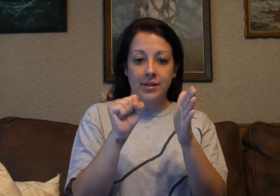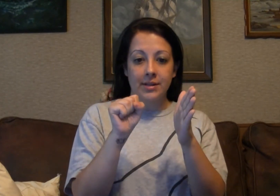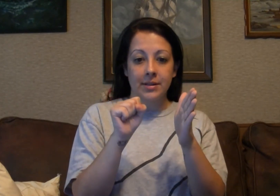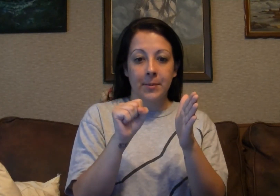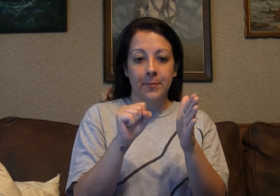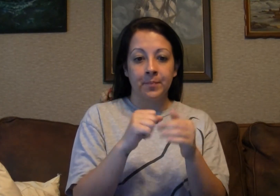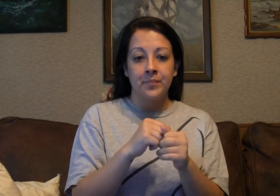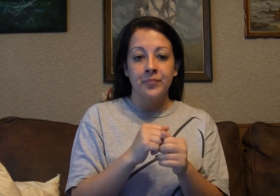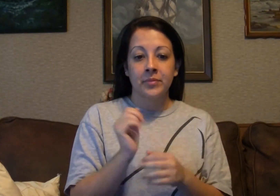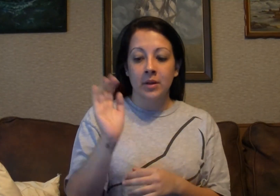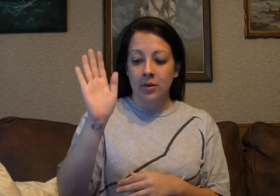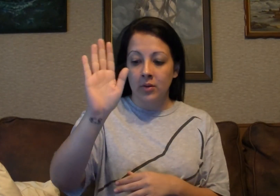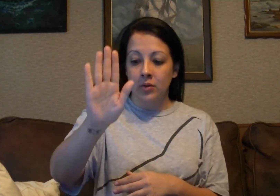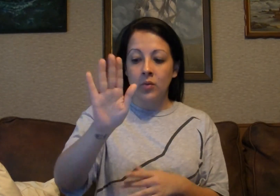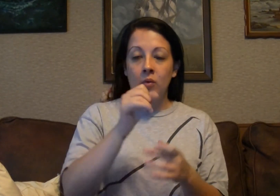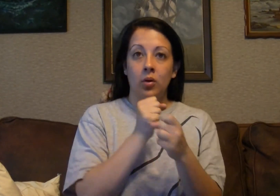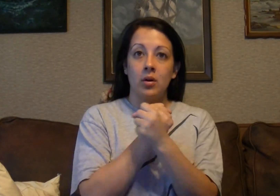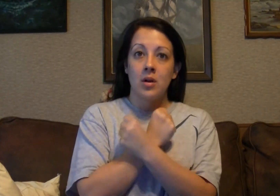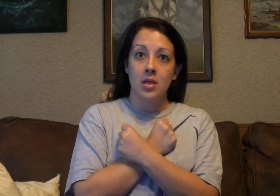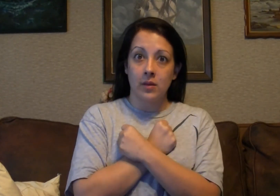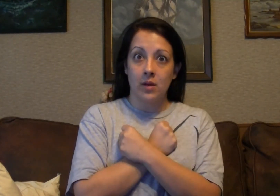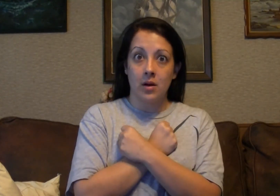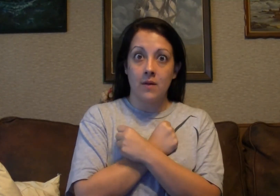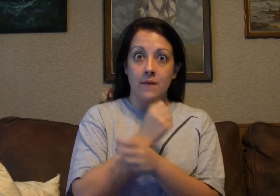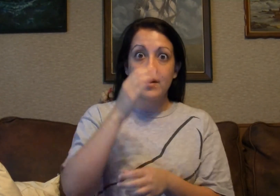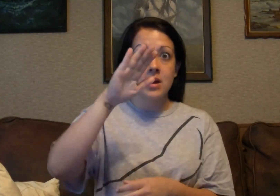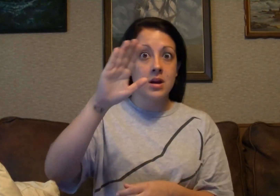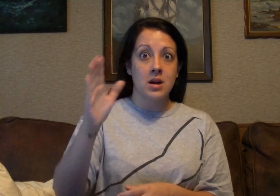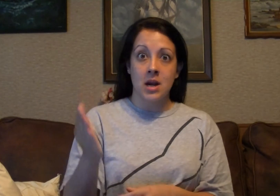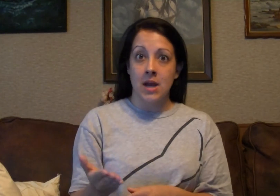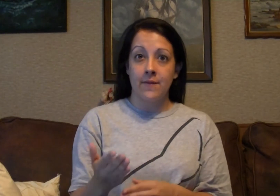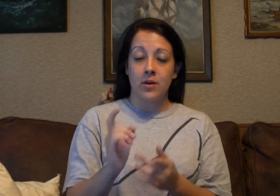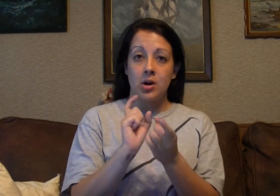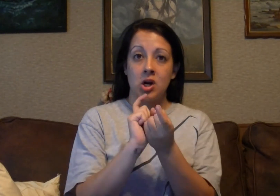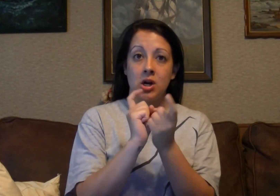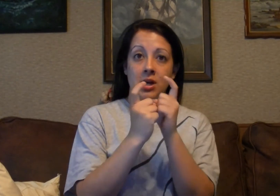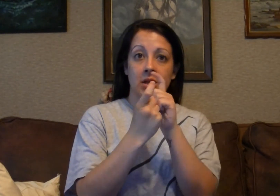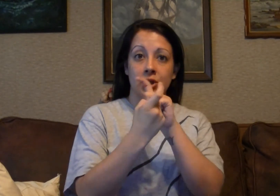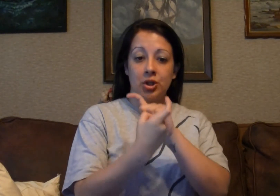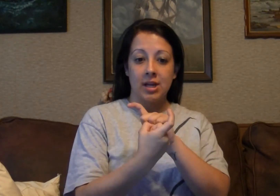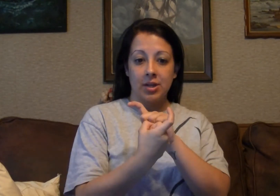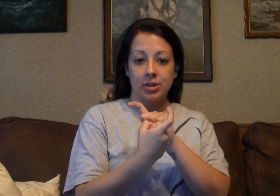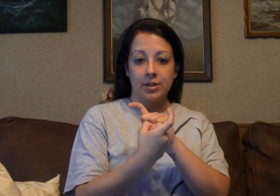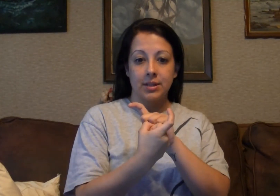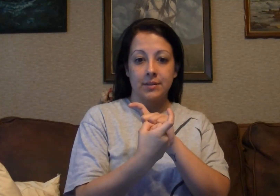ages. Your love never changes.